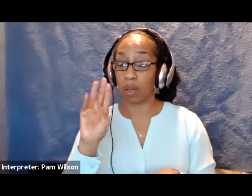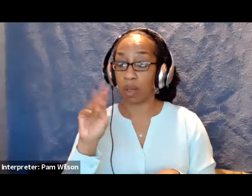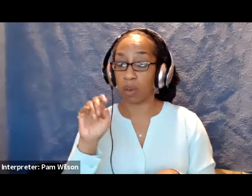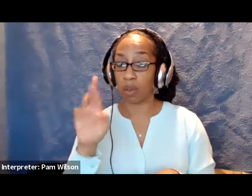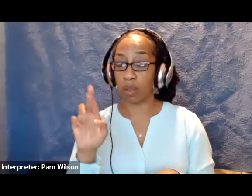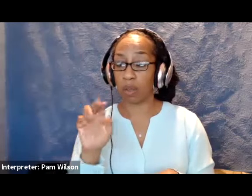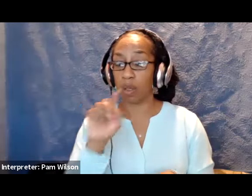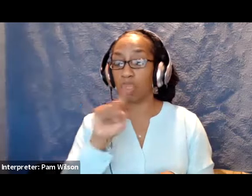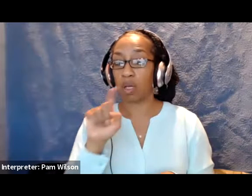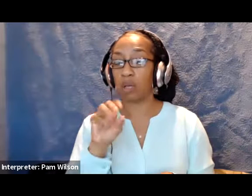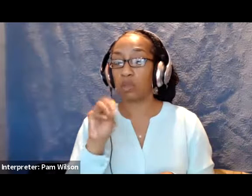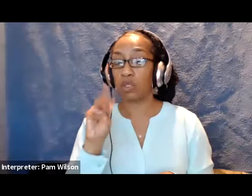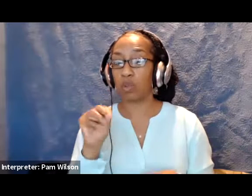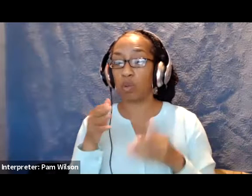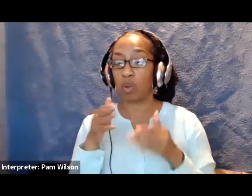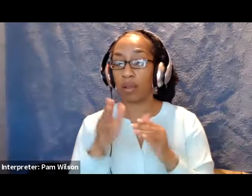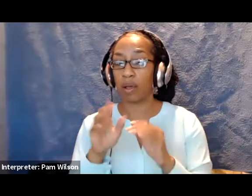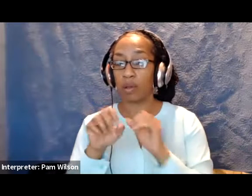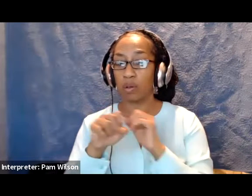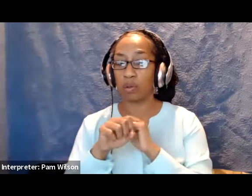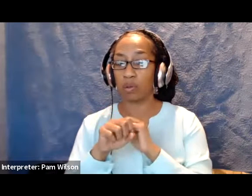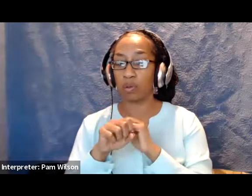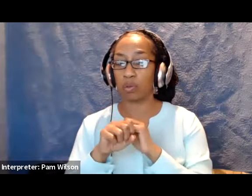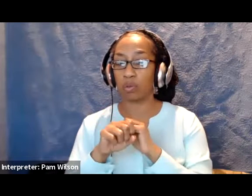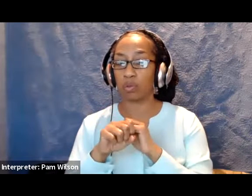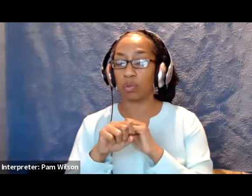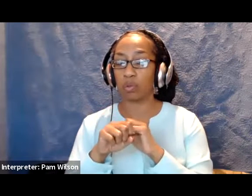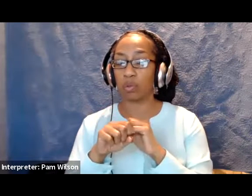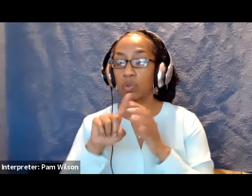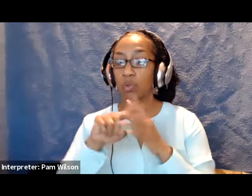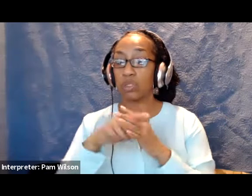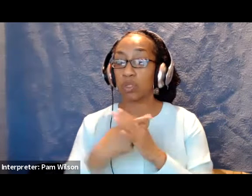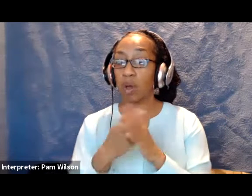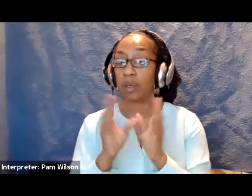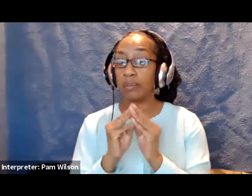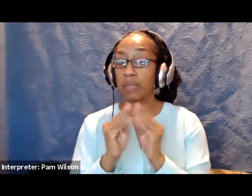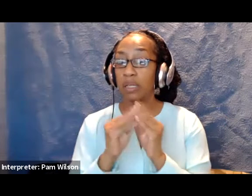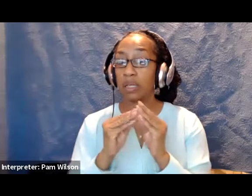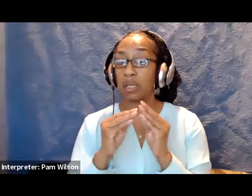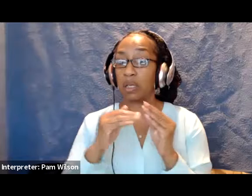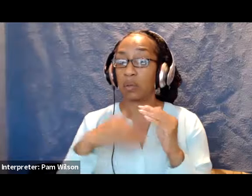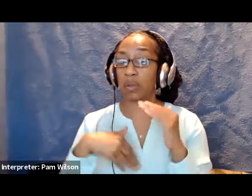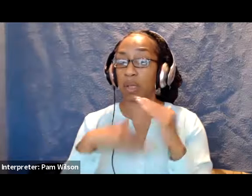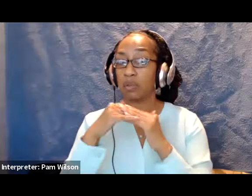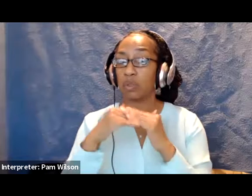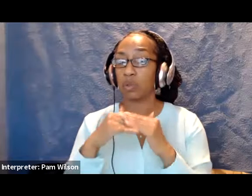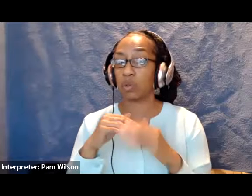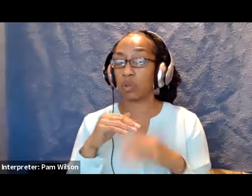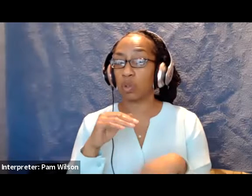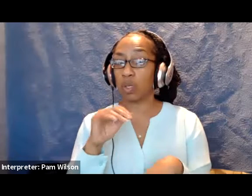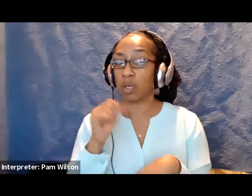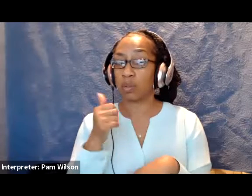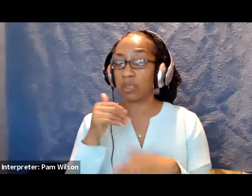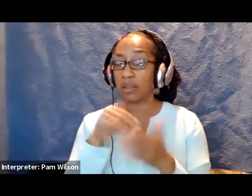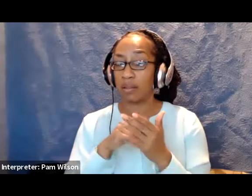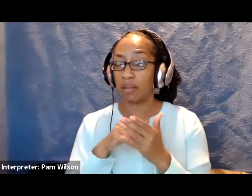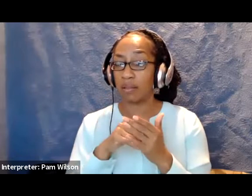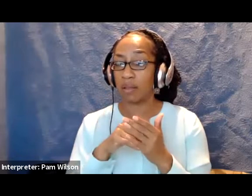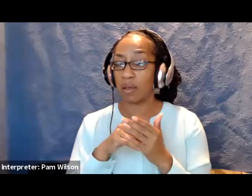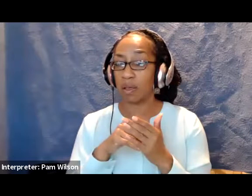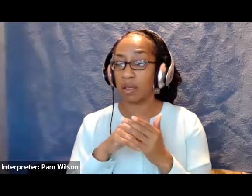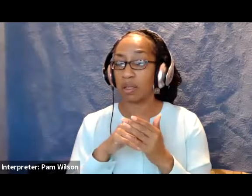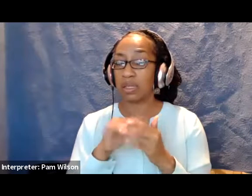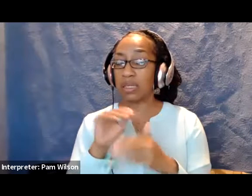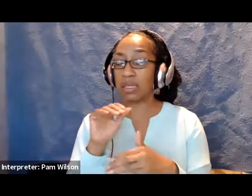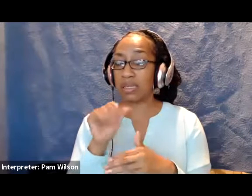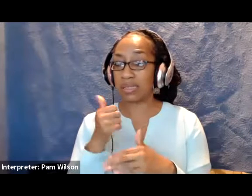meeting with up to 1,000 attendees, depending on the size of your license. I'm sorry,